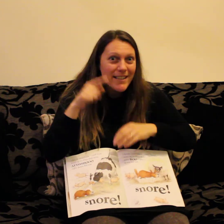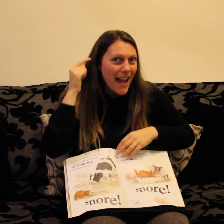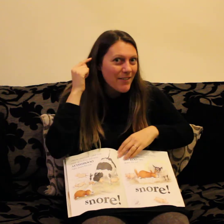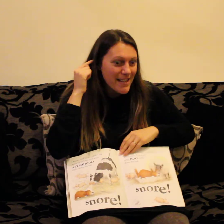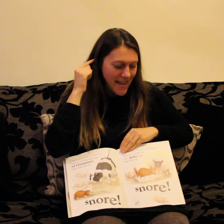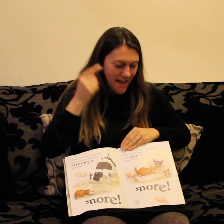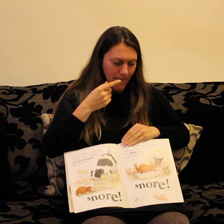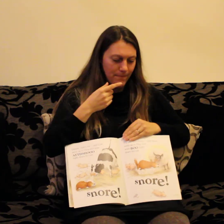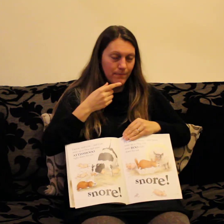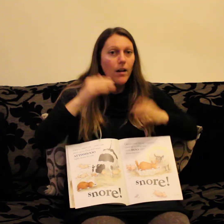down his ear.